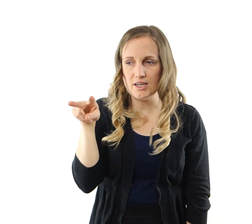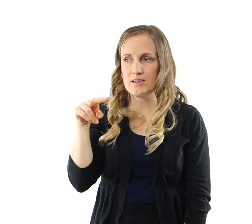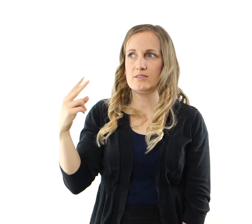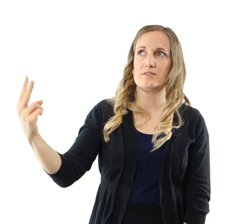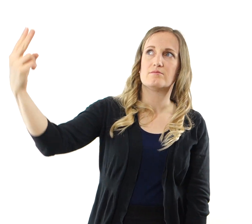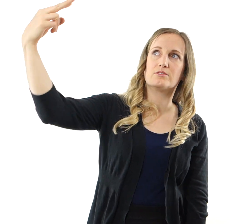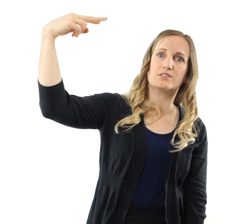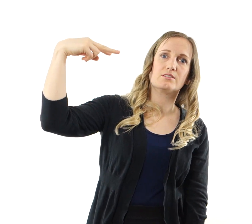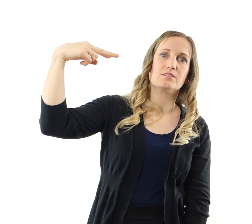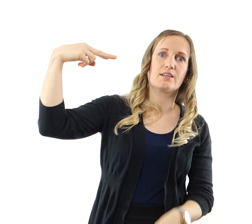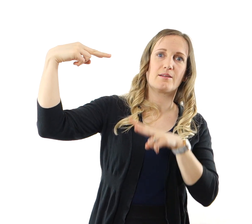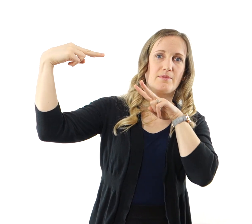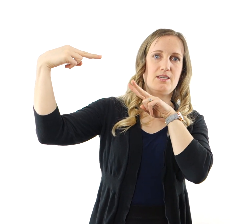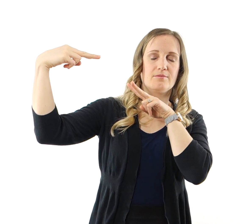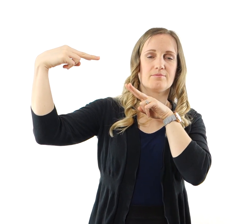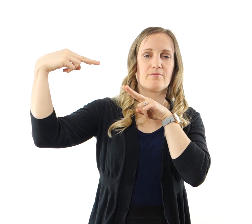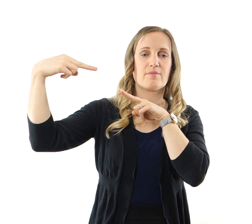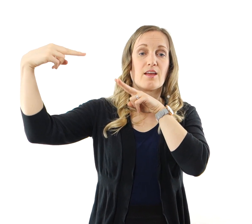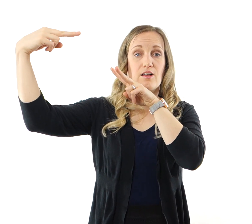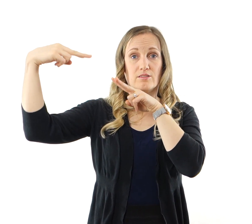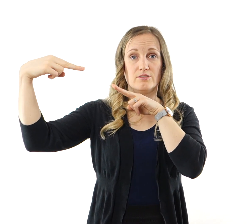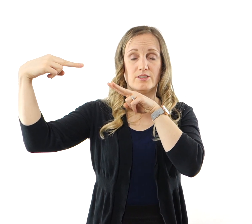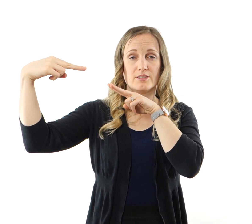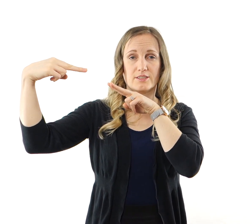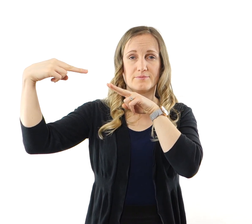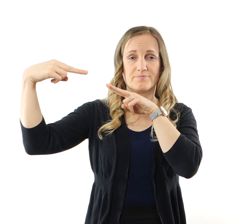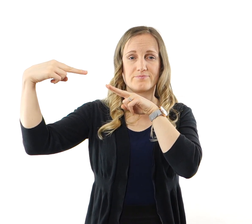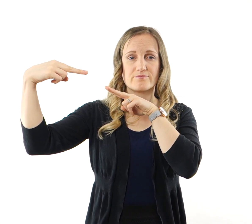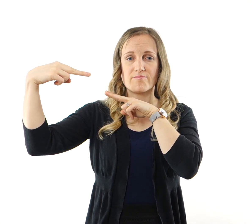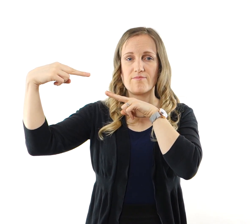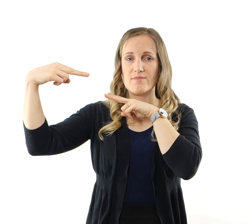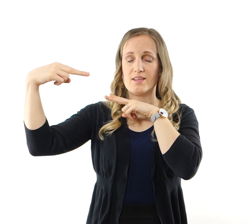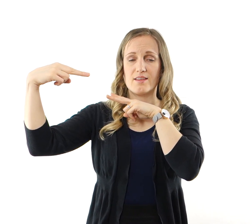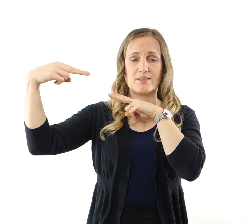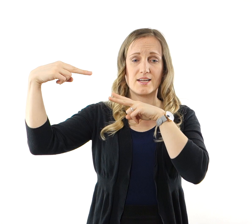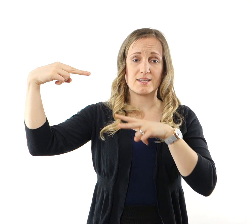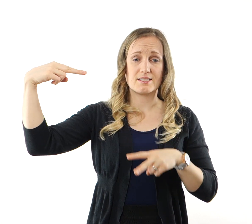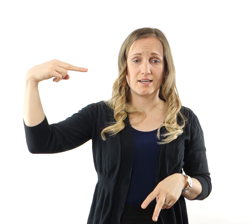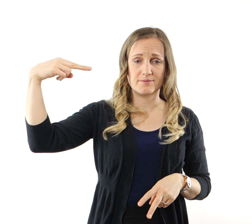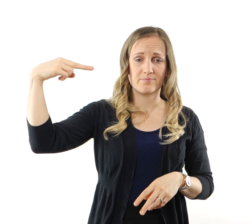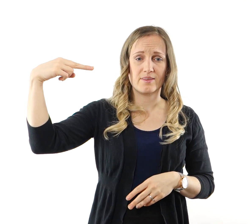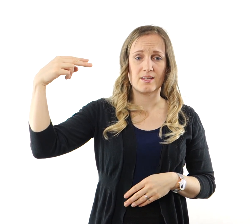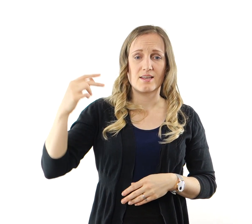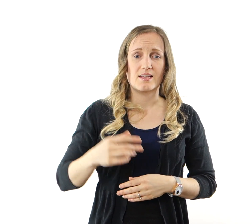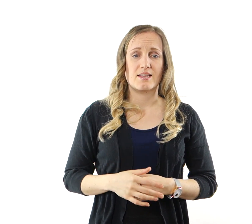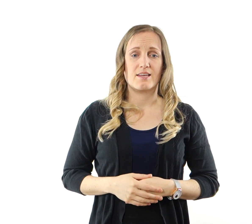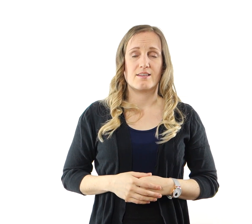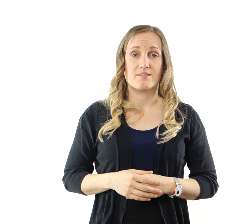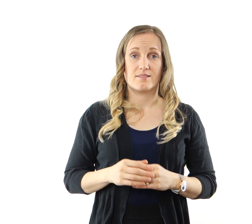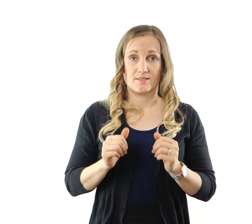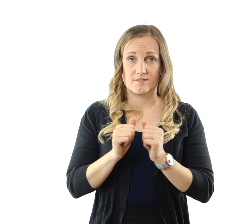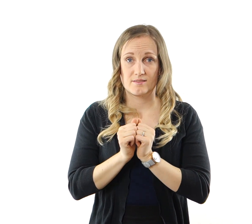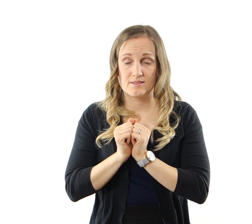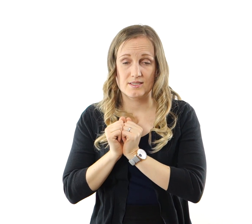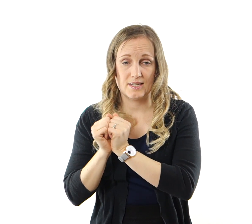around. Jesus looking at me. Look. And then the next sign is